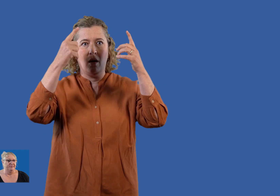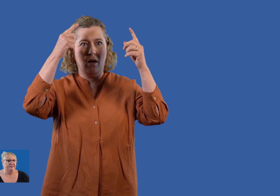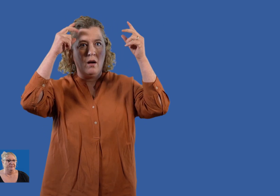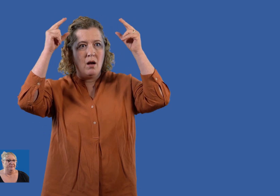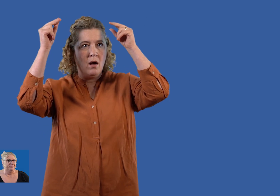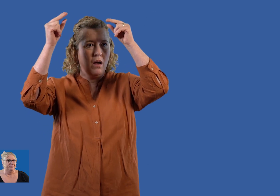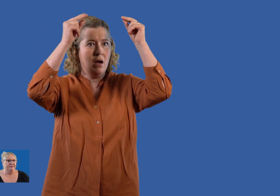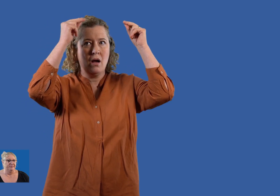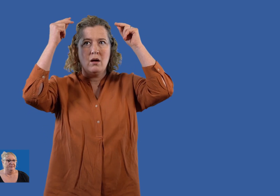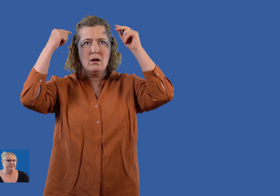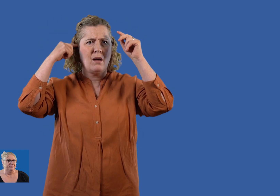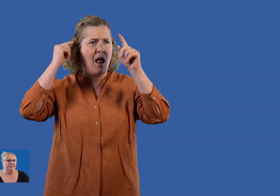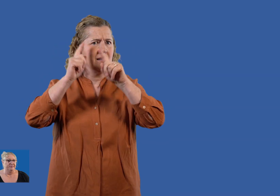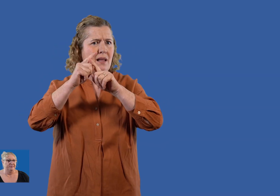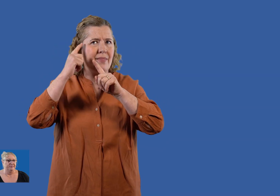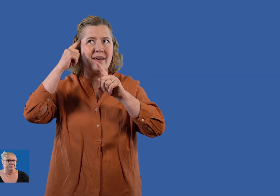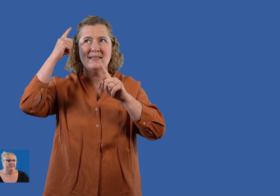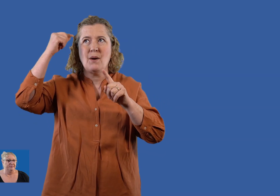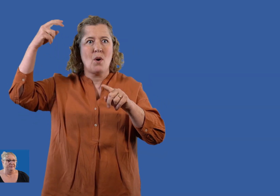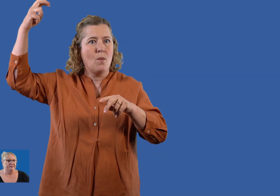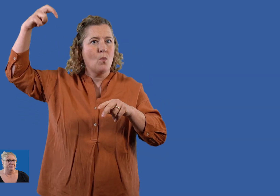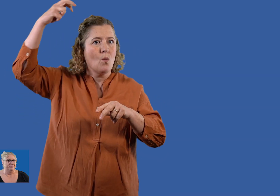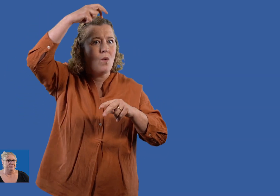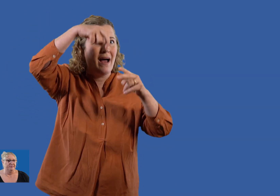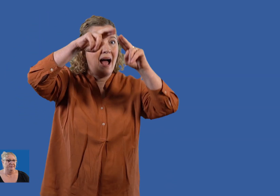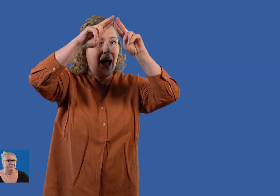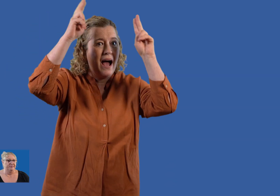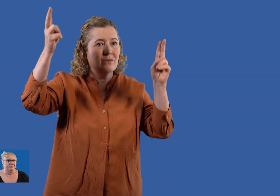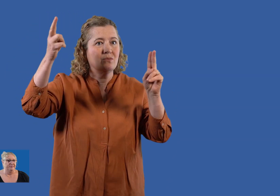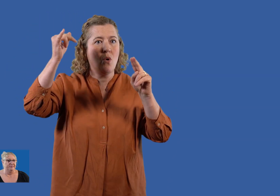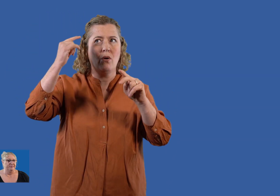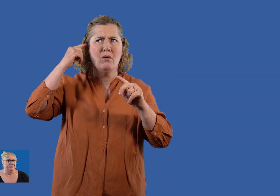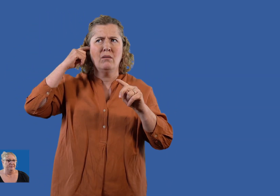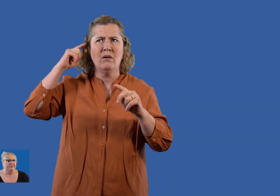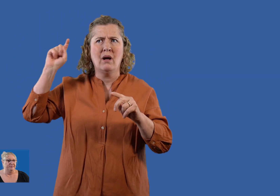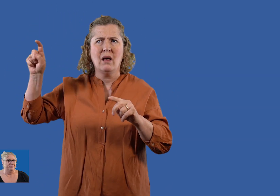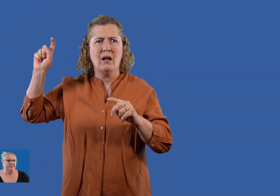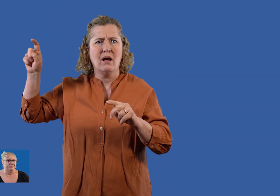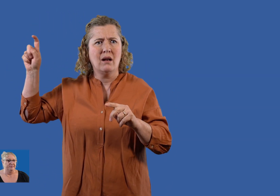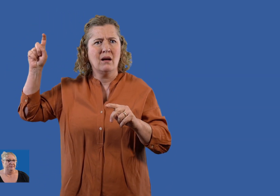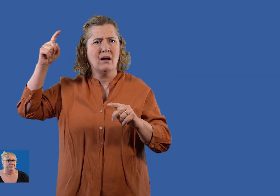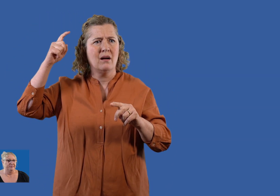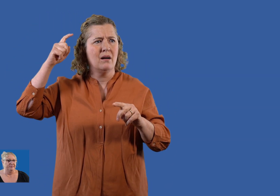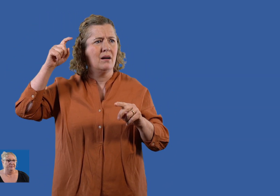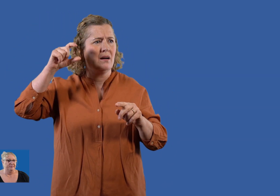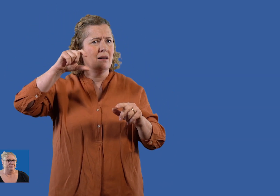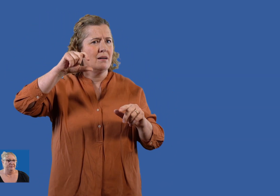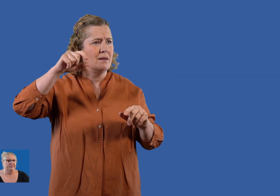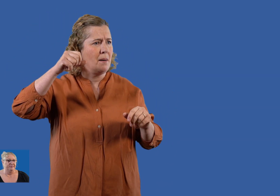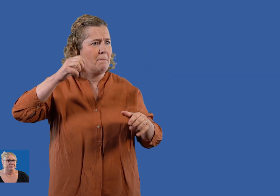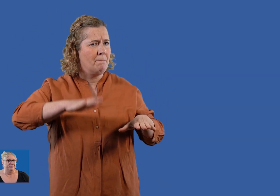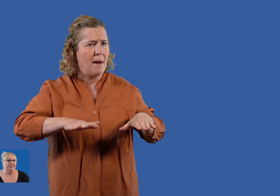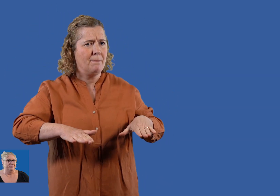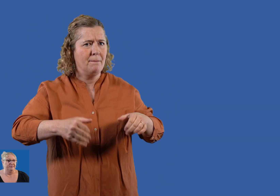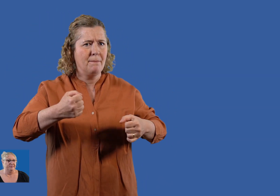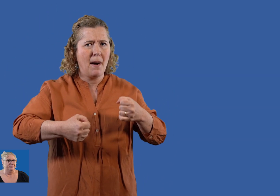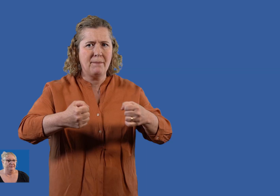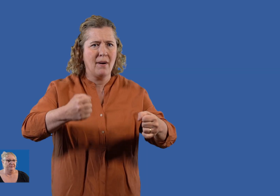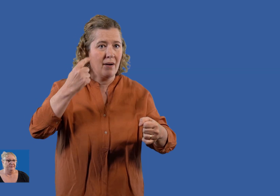hearing voices and you think that someone's watching you, your house, a bit suspicious, you might hear things that aren't